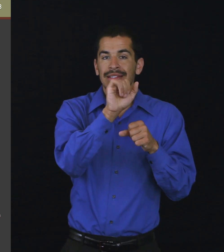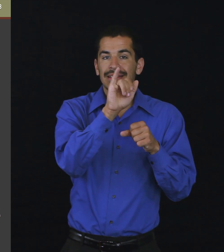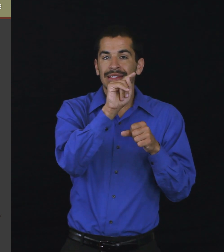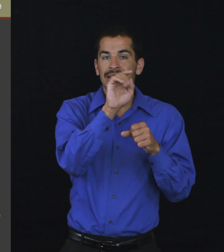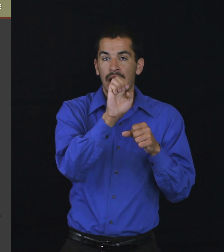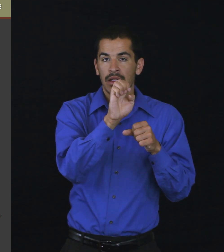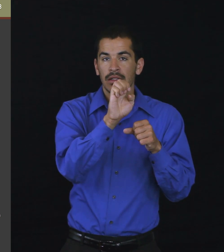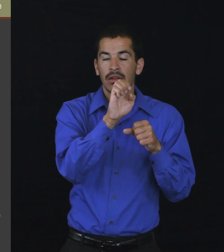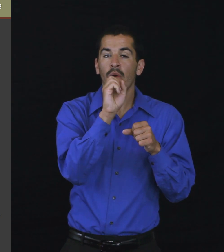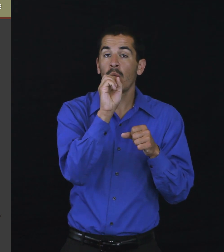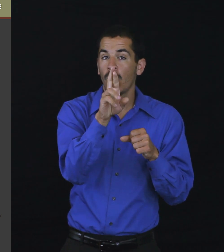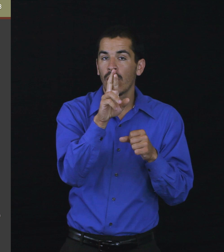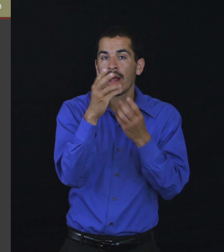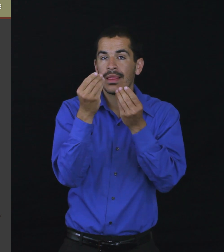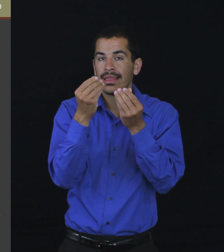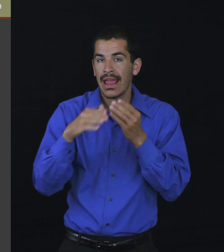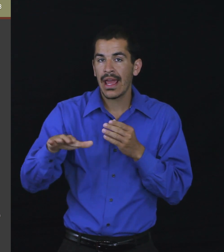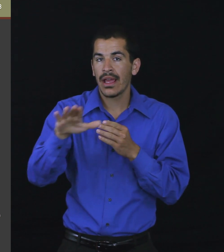needs.